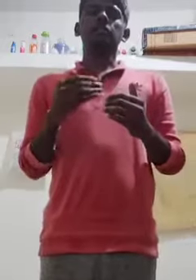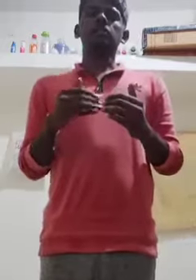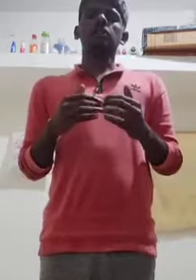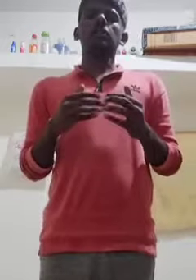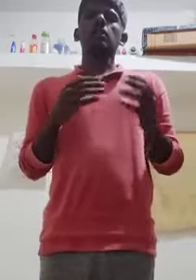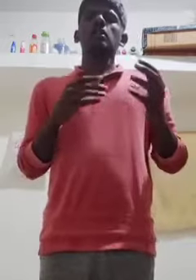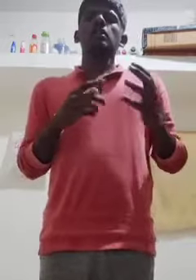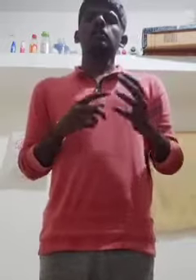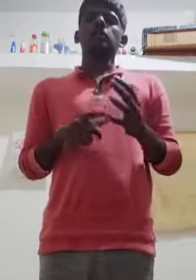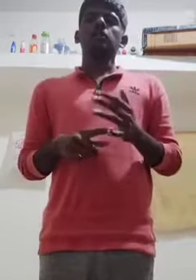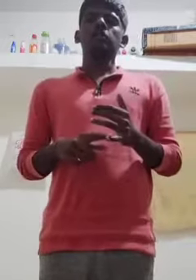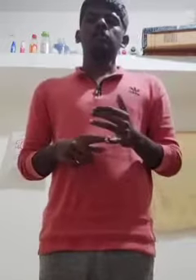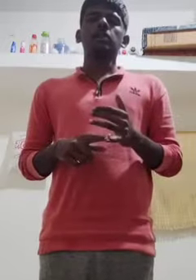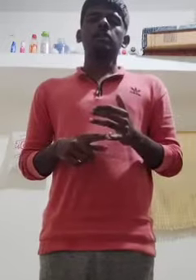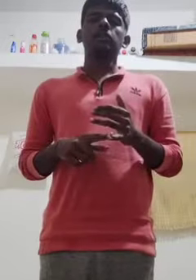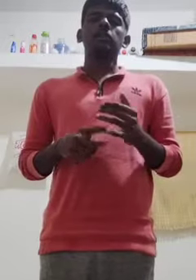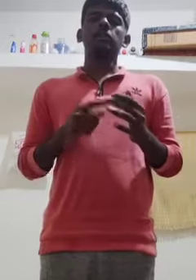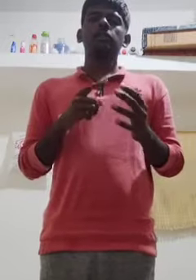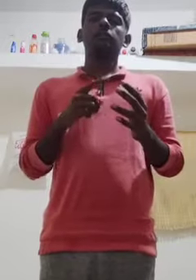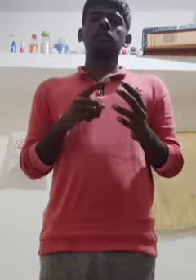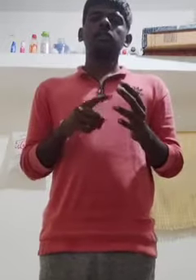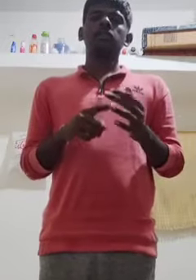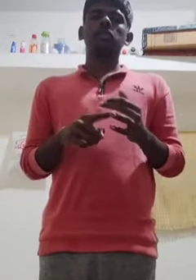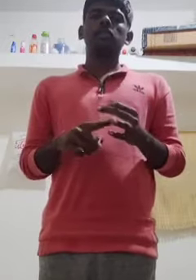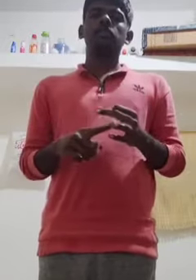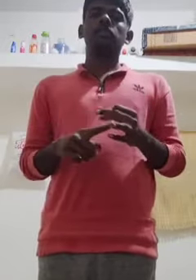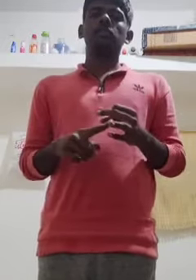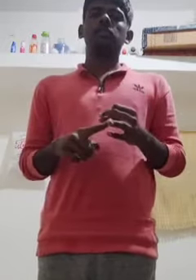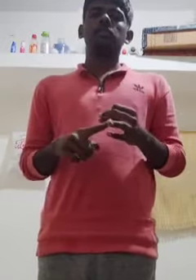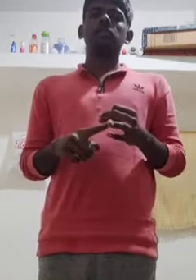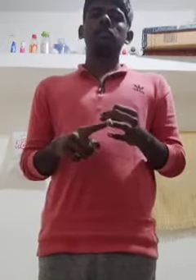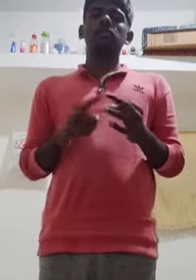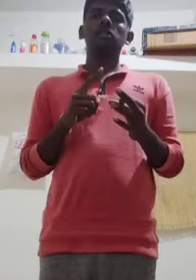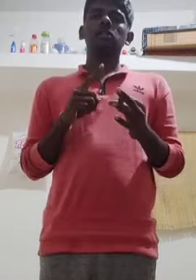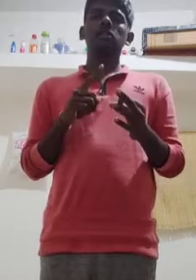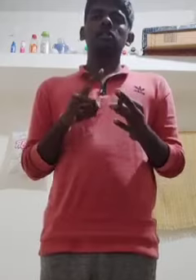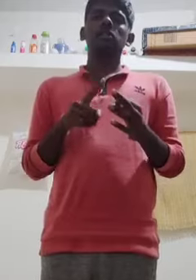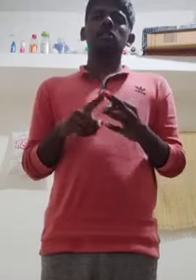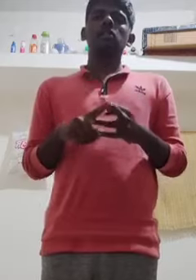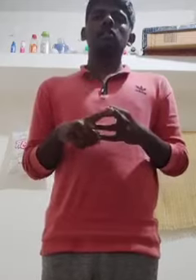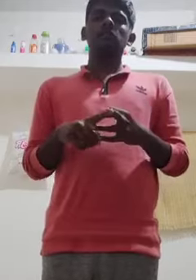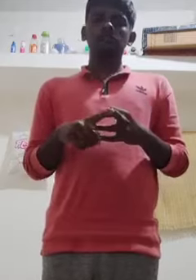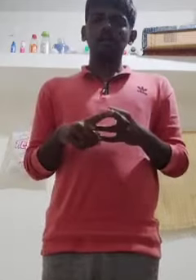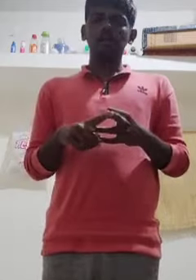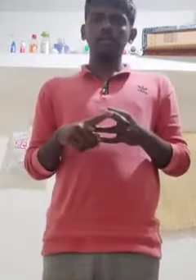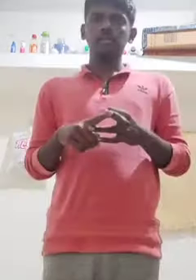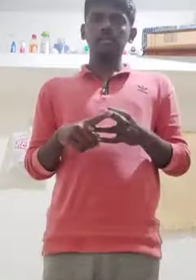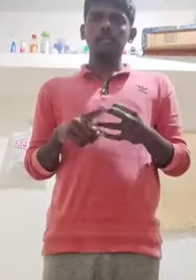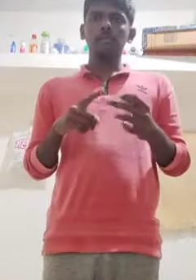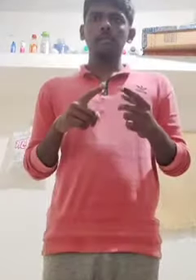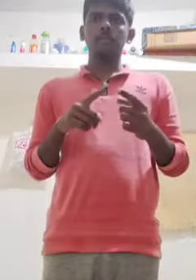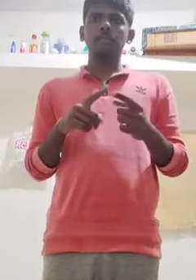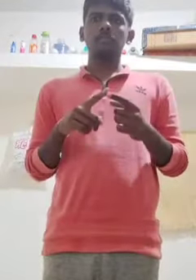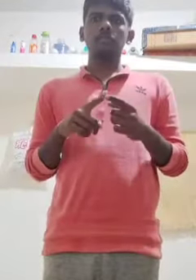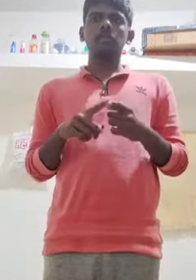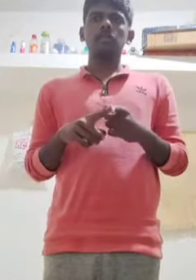points like print method is there, sort method is there, sqrt is there,